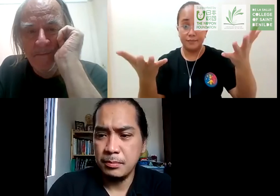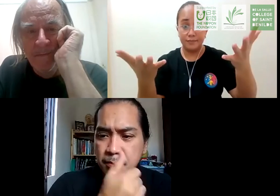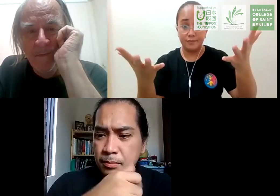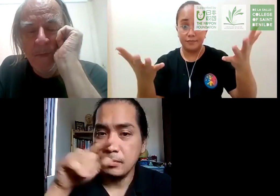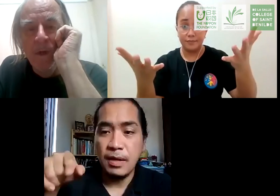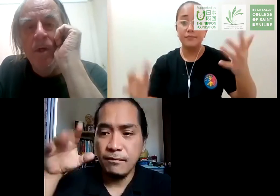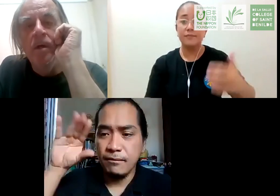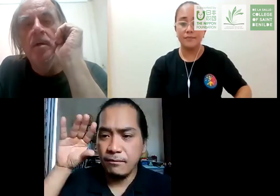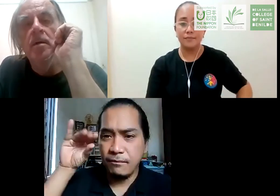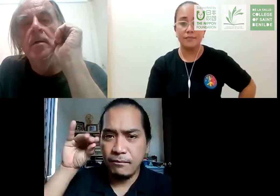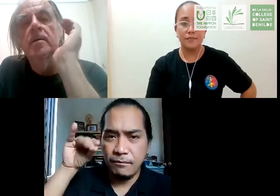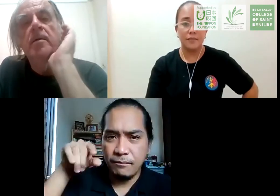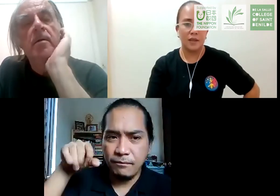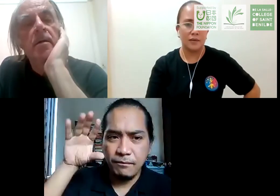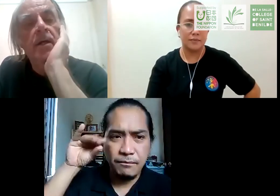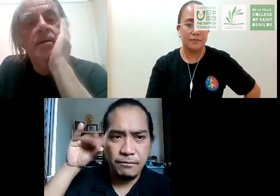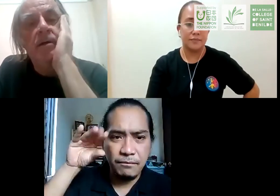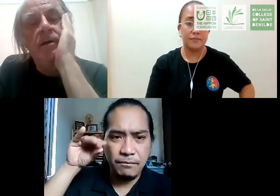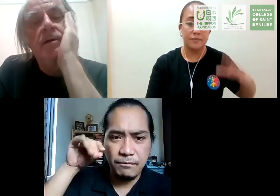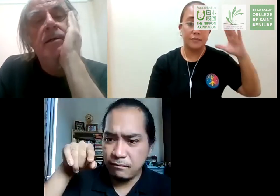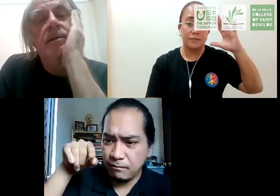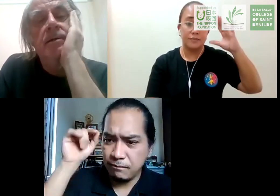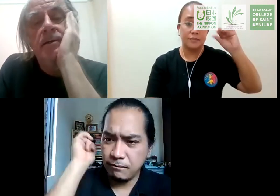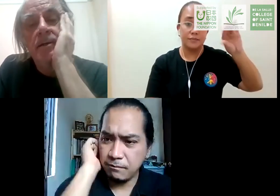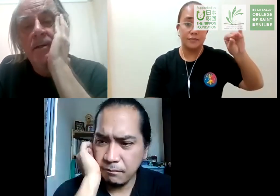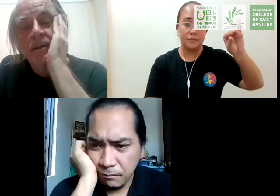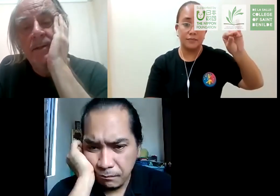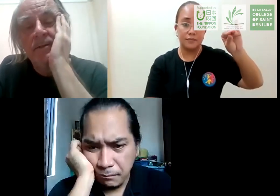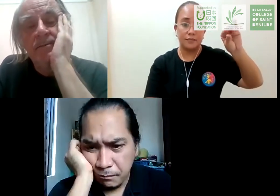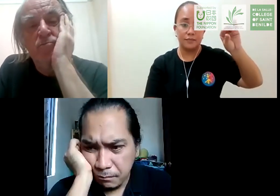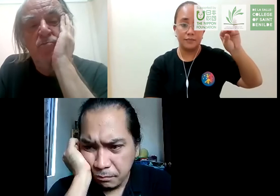We're good, sir. Oh, wait, Yami has her hand up. Yes,